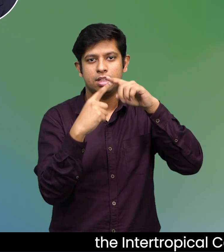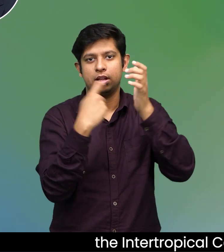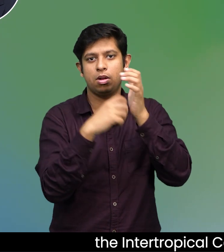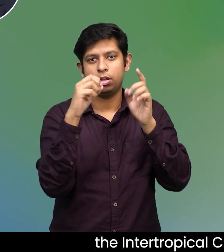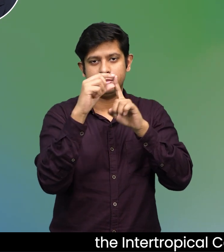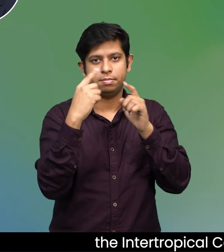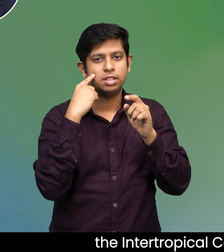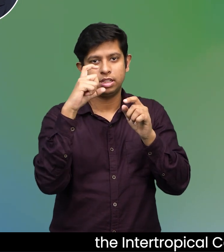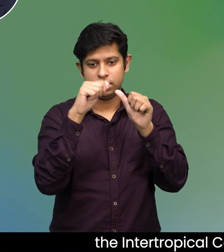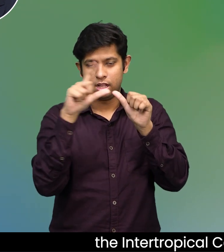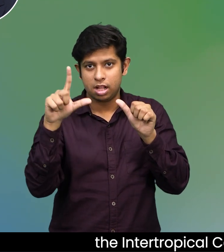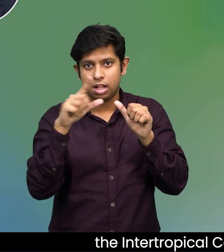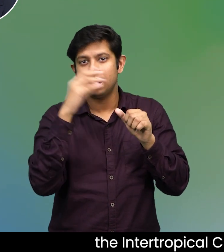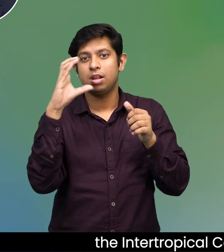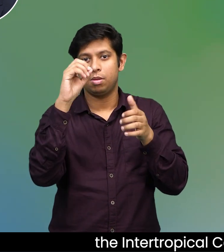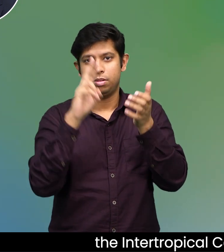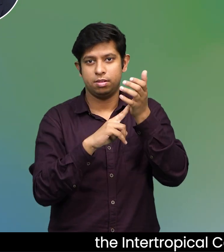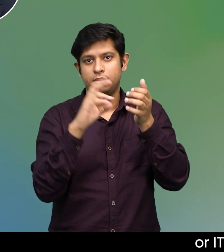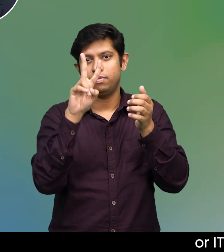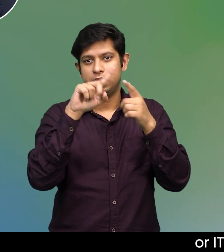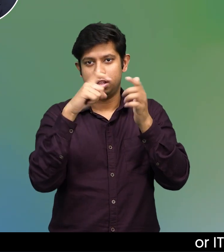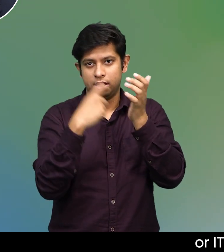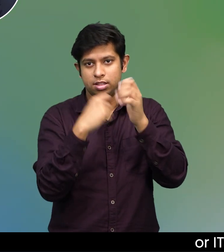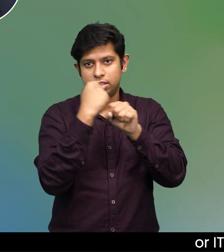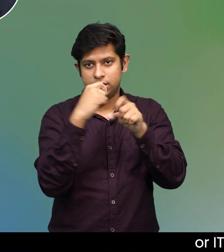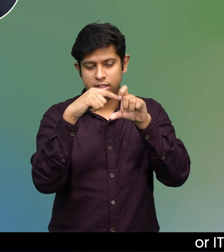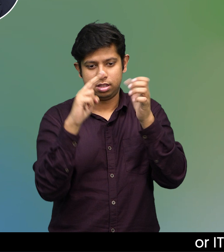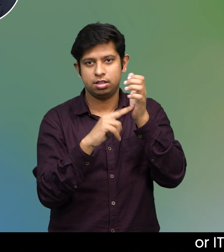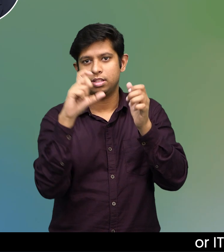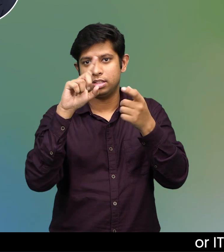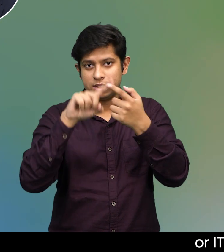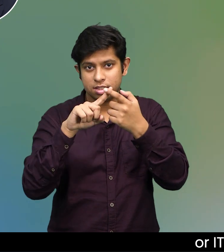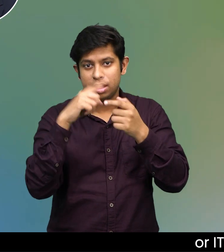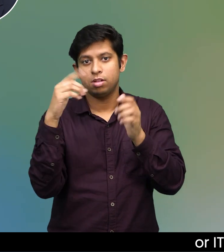Intertropical Convergence Zone or ITZ.